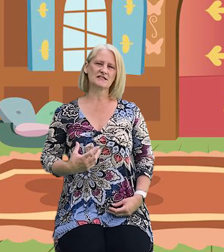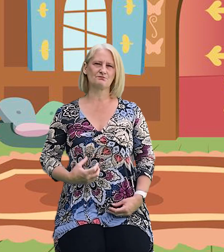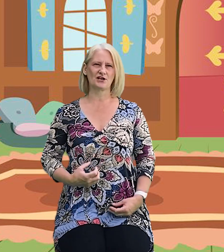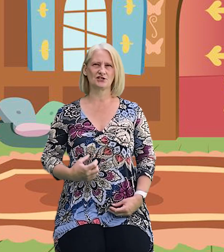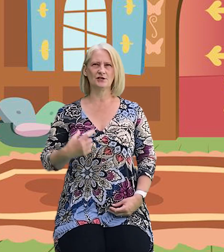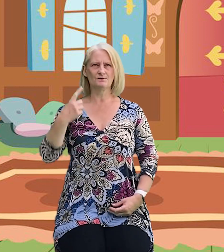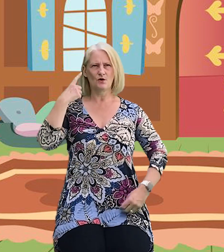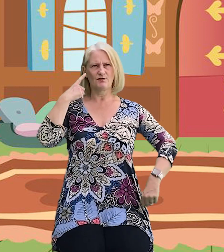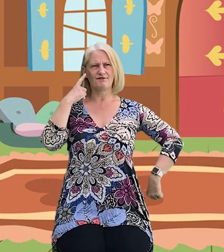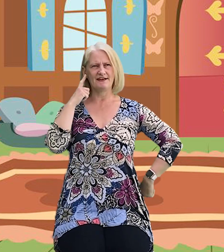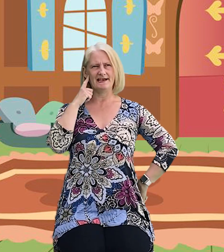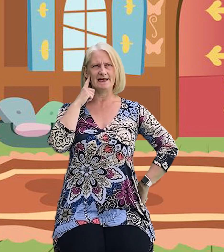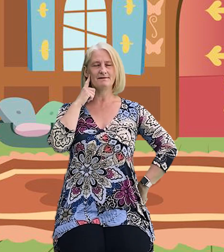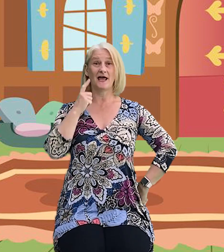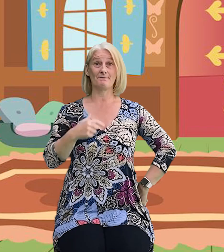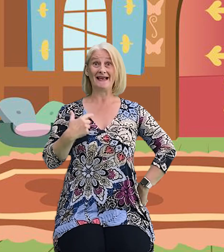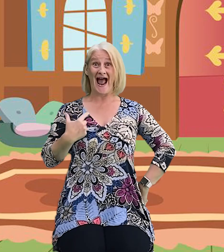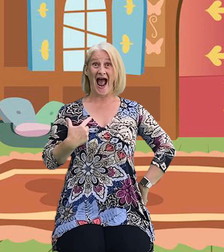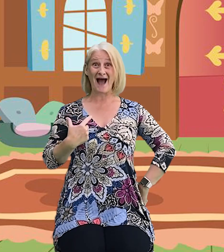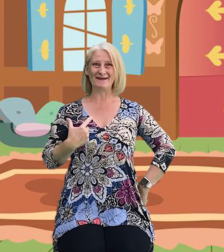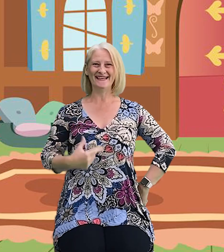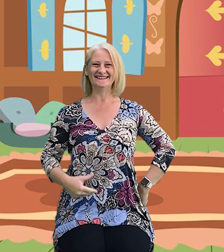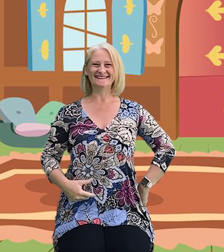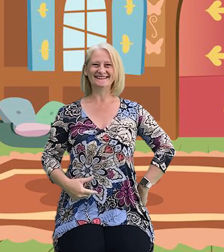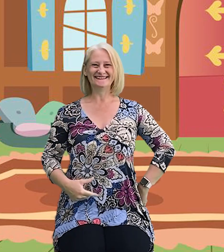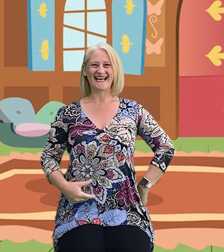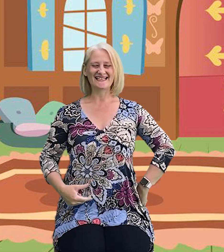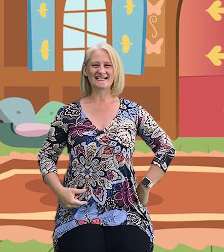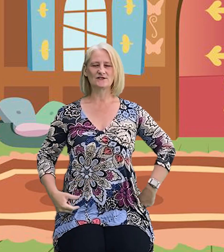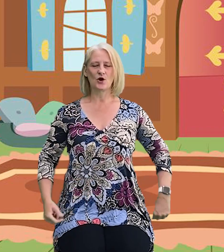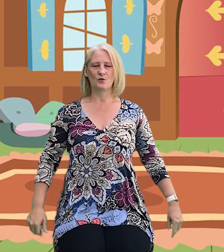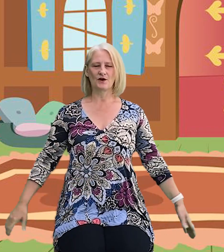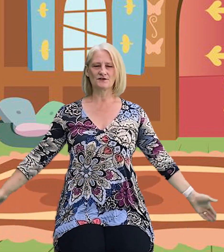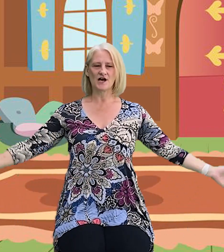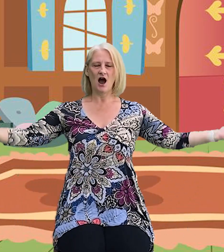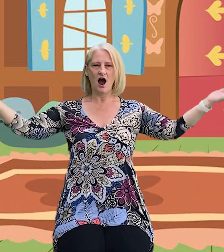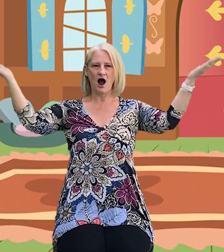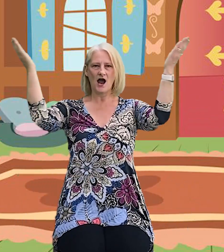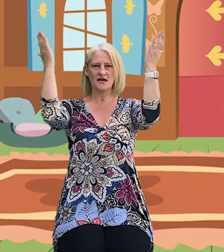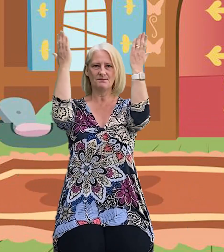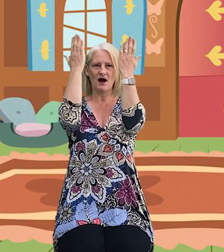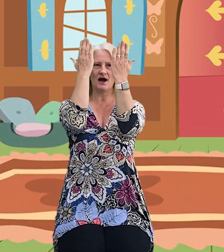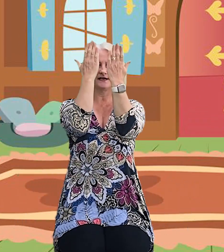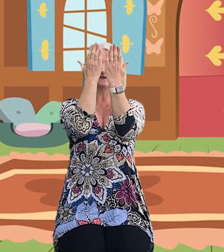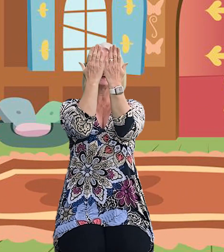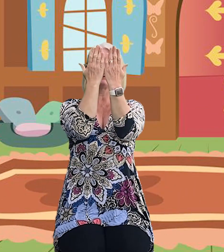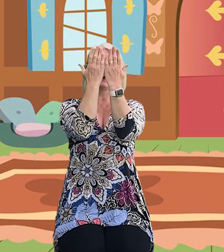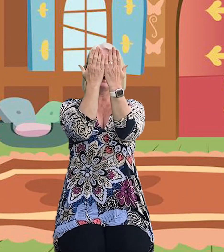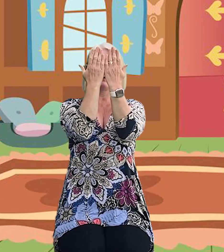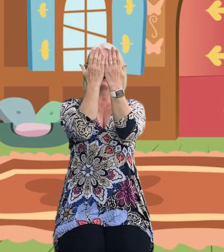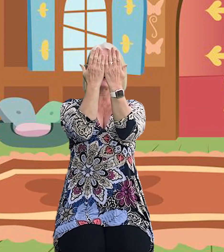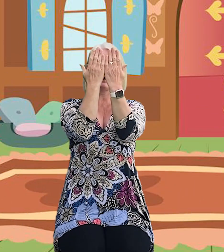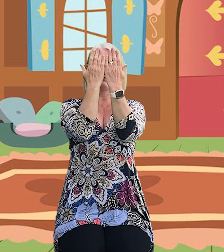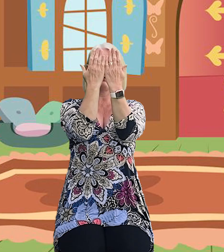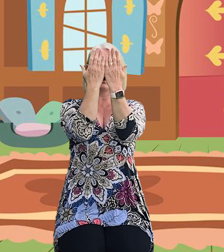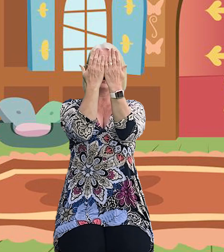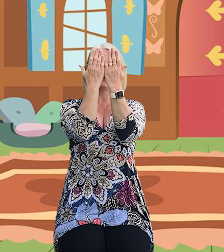expression or a feeling, like being happy. That's it. We're going to hide behind. We're going to count one,